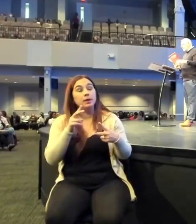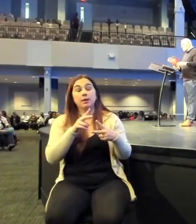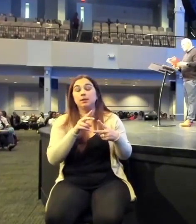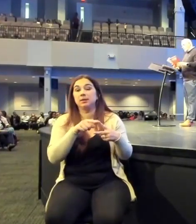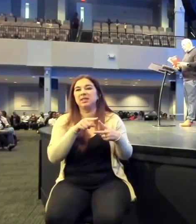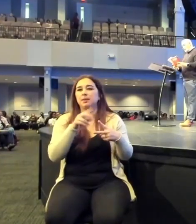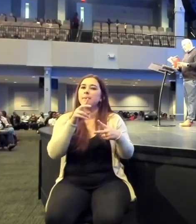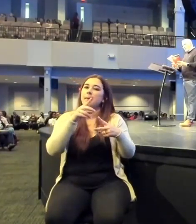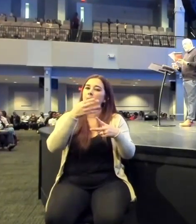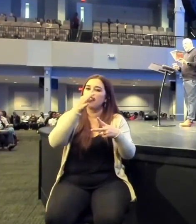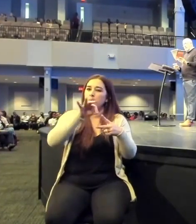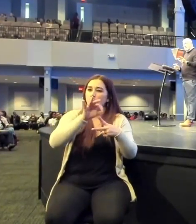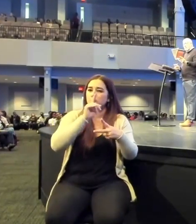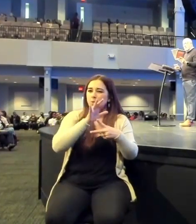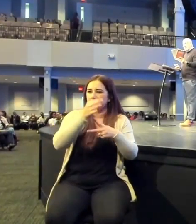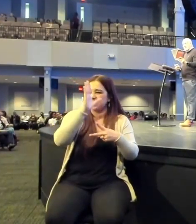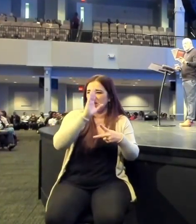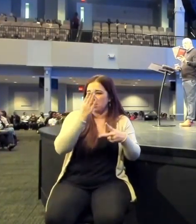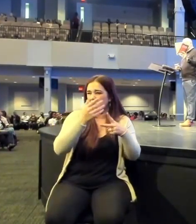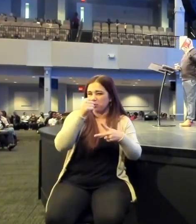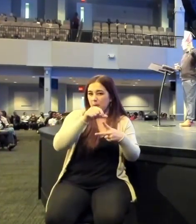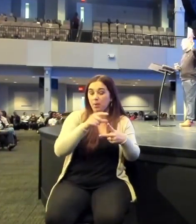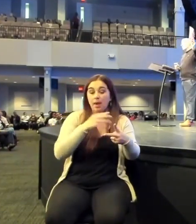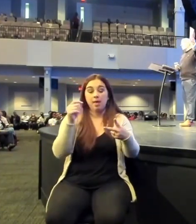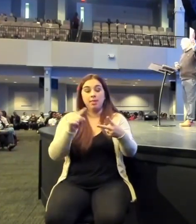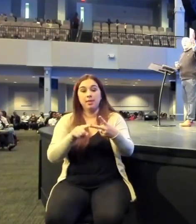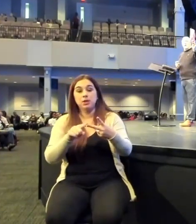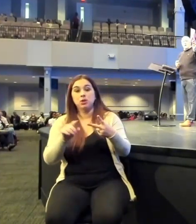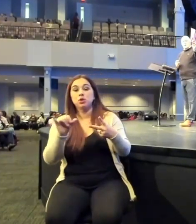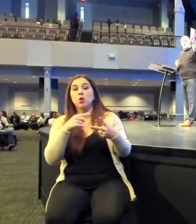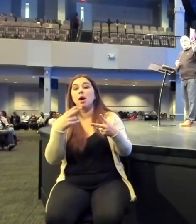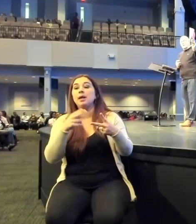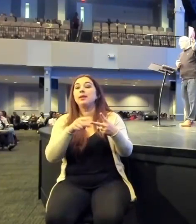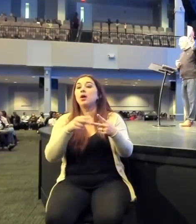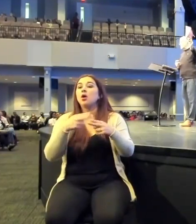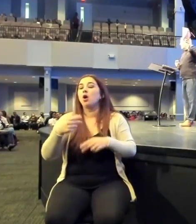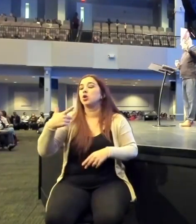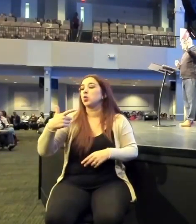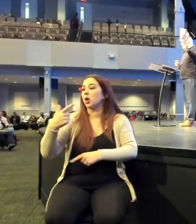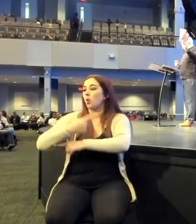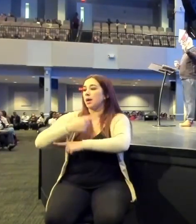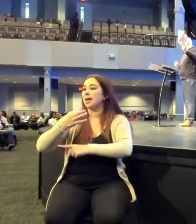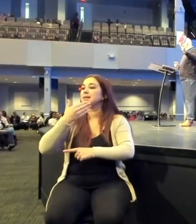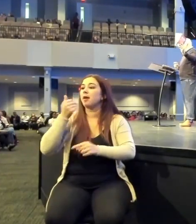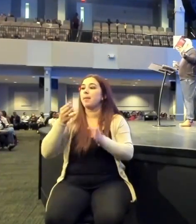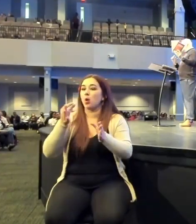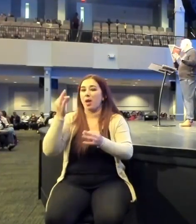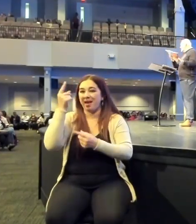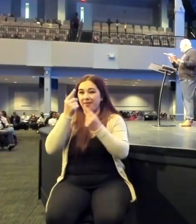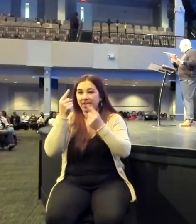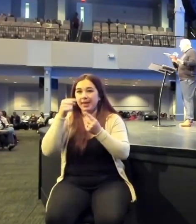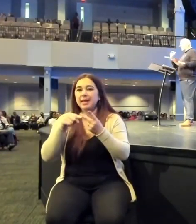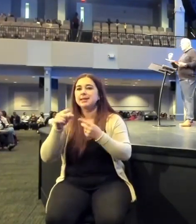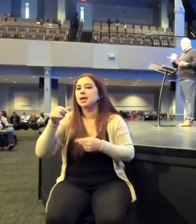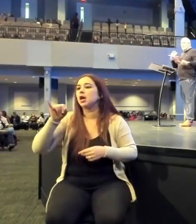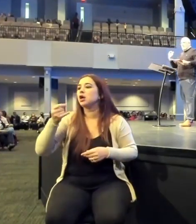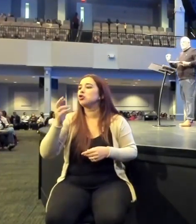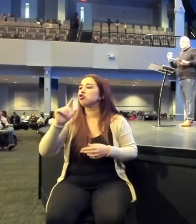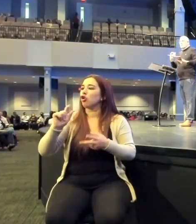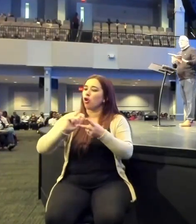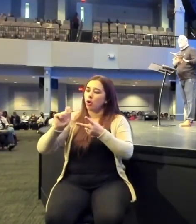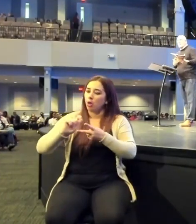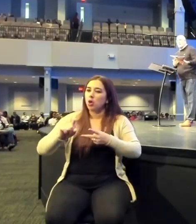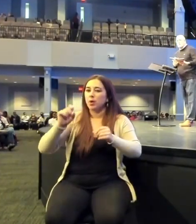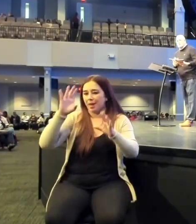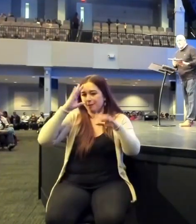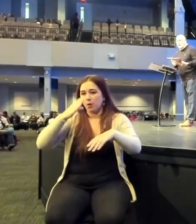important promises from God. You might recall a few years ago, I did this little book called 21 Days to a Better Way of Thinking. It's a journal where you can start